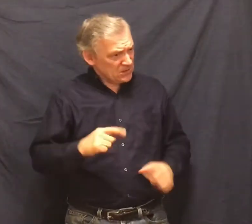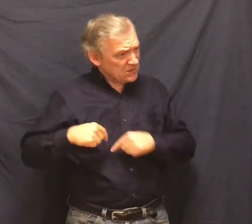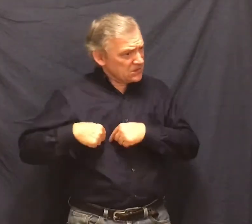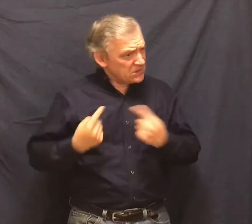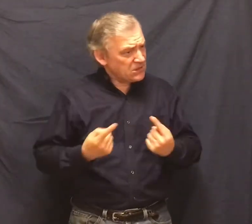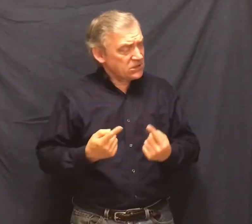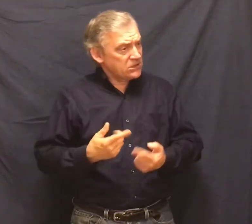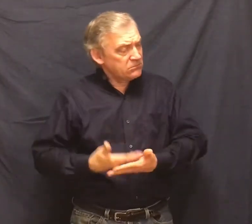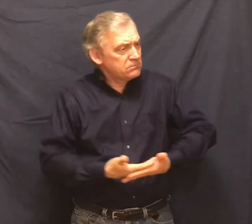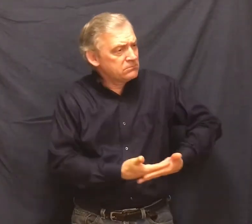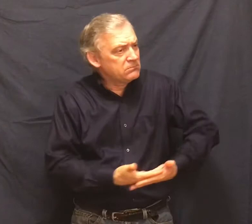proudly.